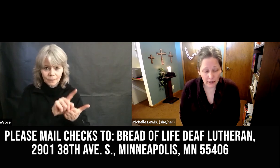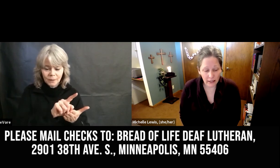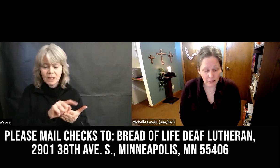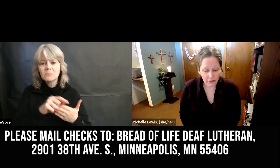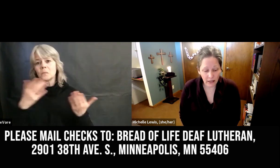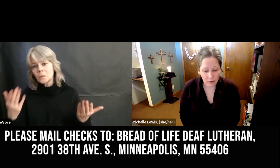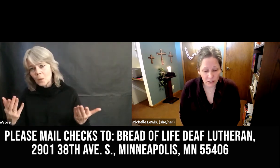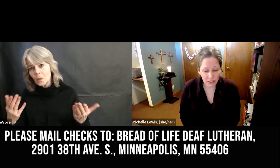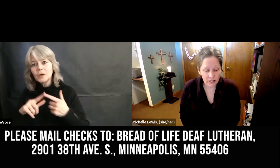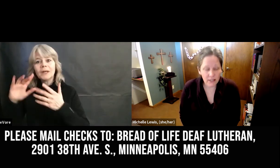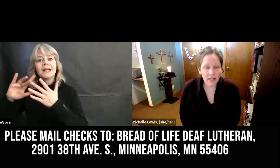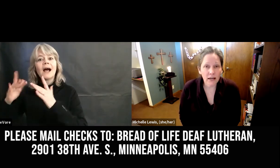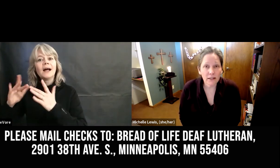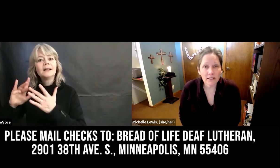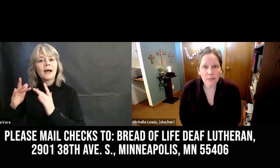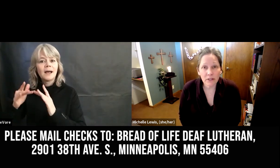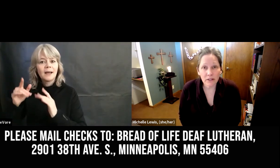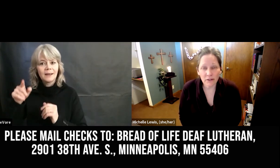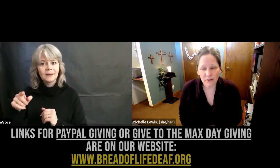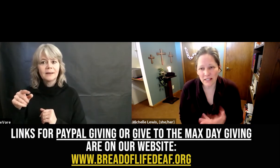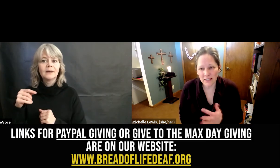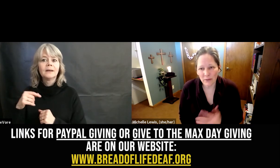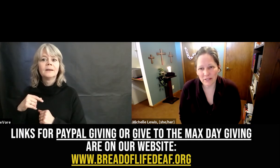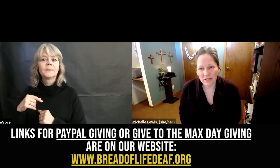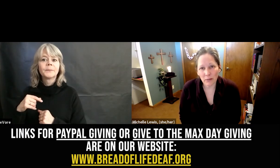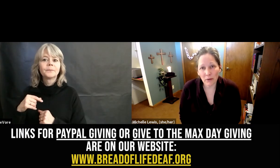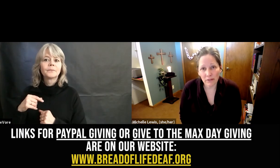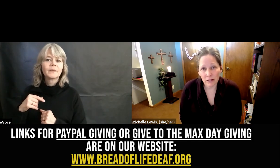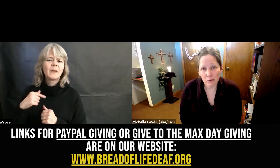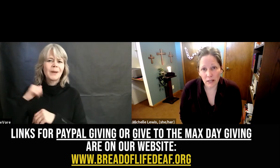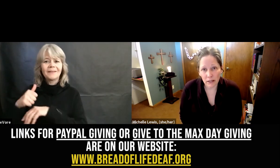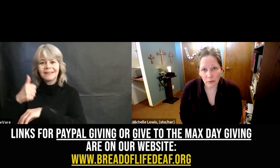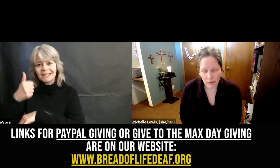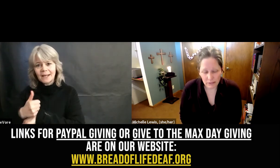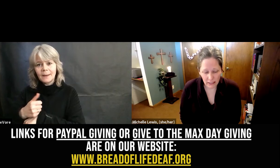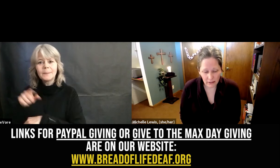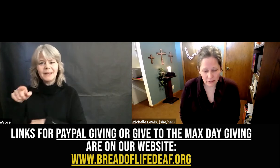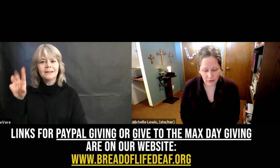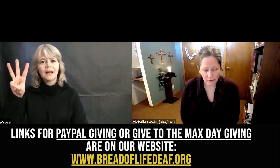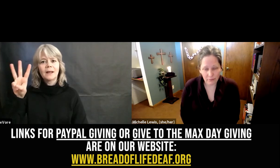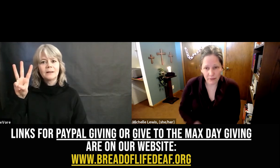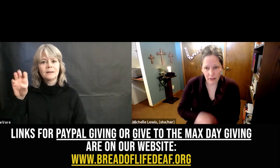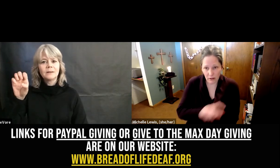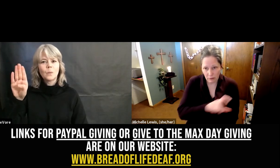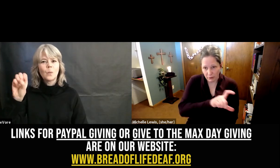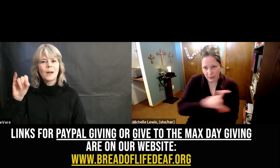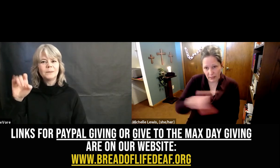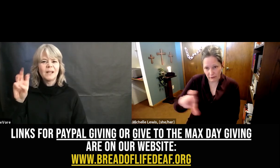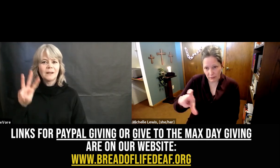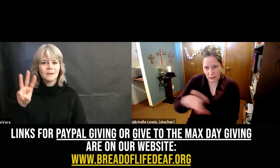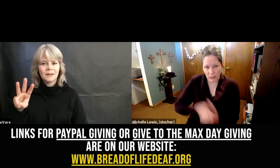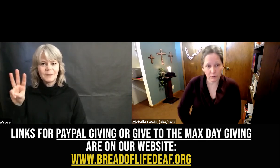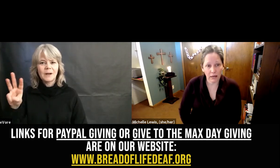online giving option, and some of the things that we have set up are available on our website. So I'll put